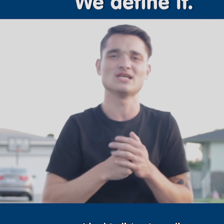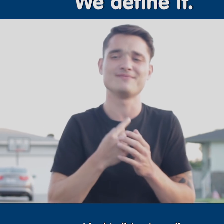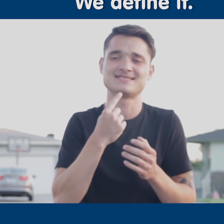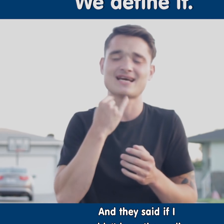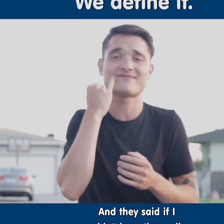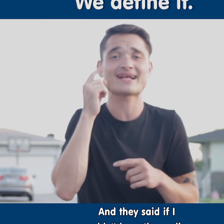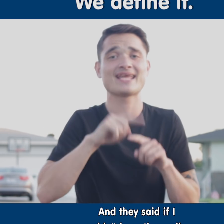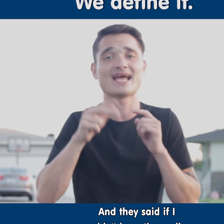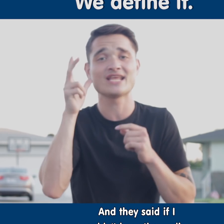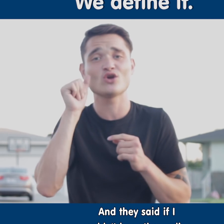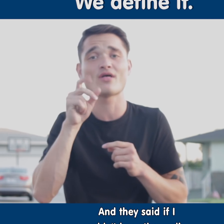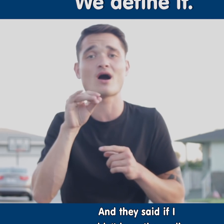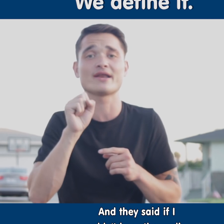they said if I couldn't hear the audios,